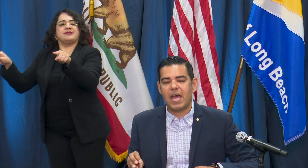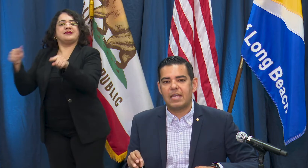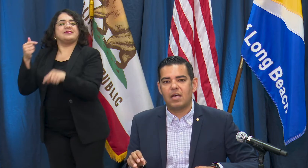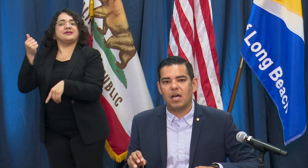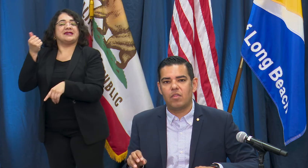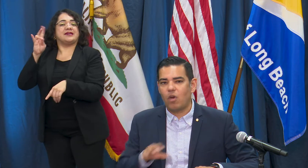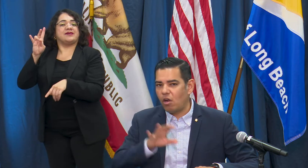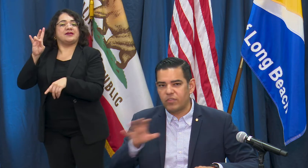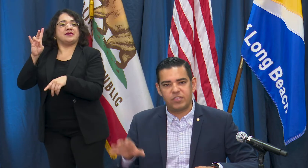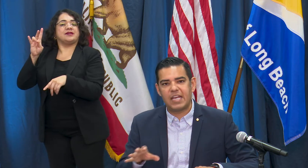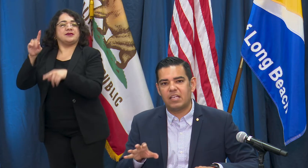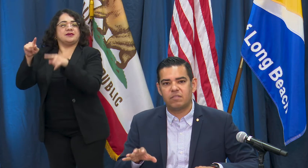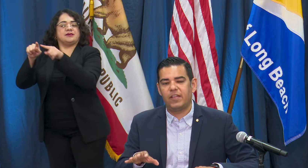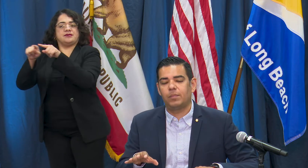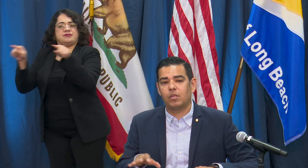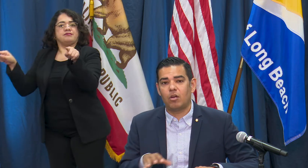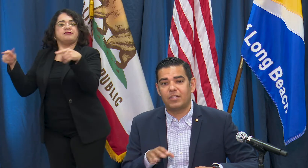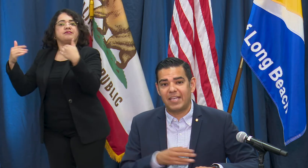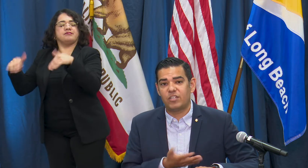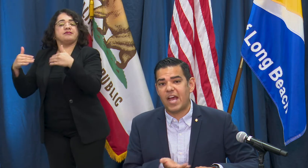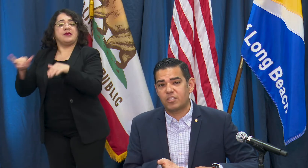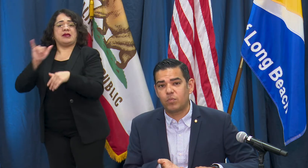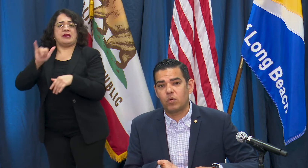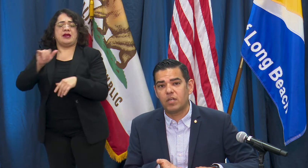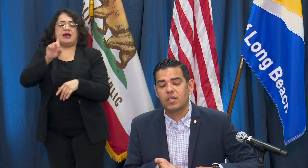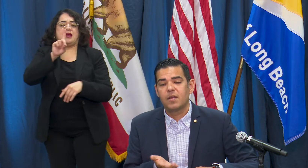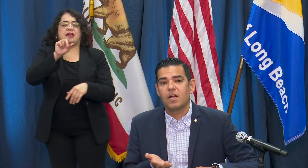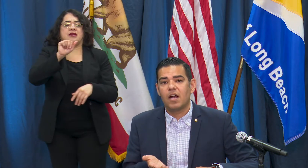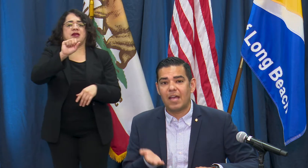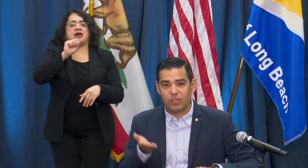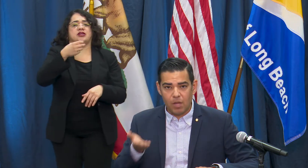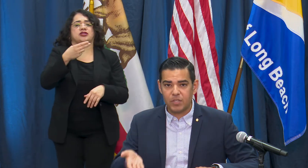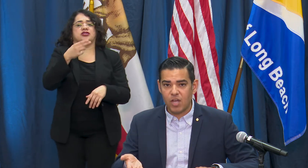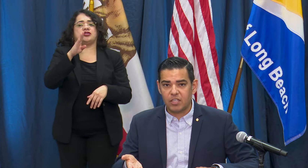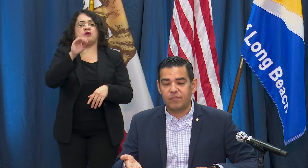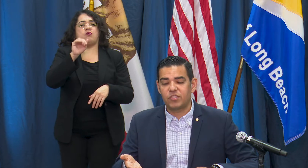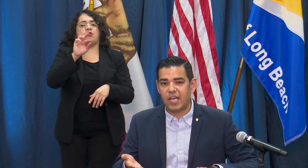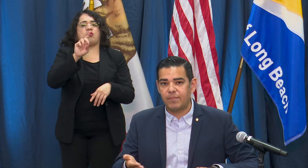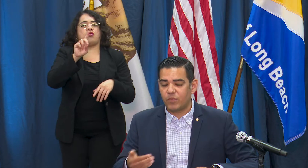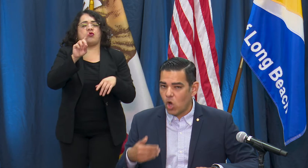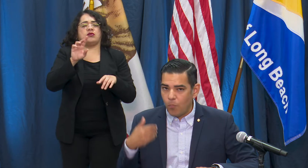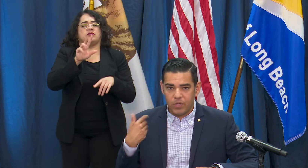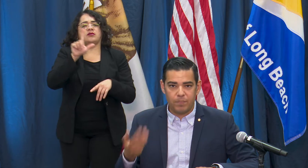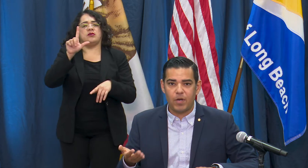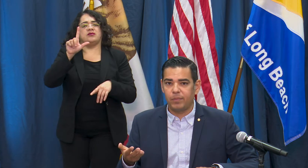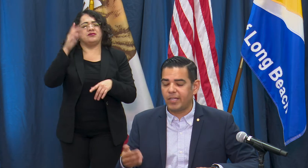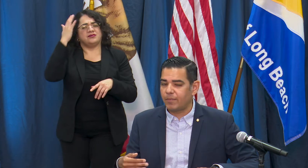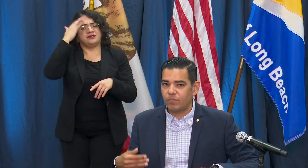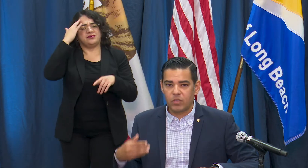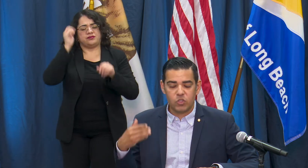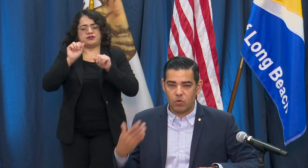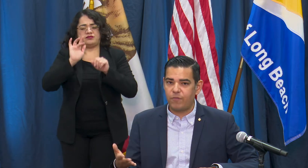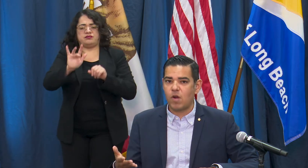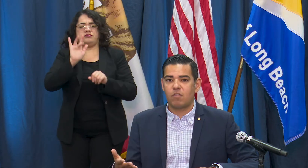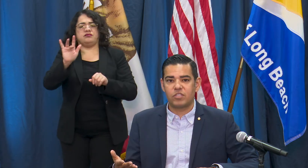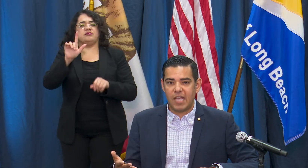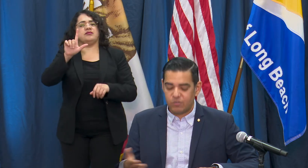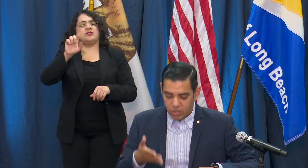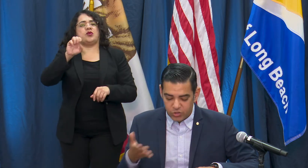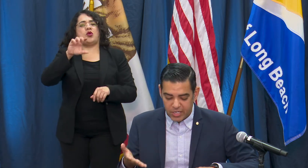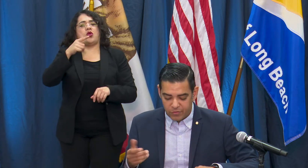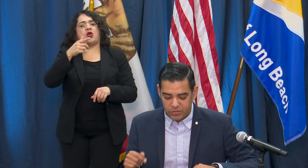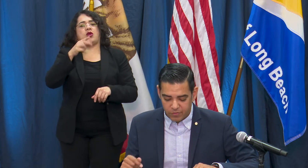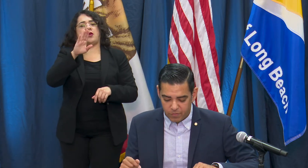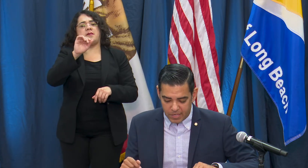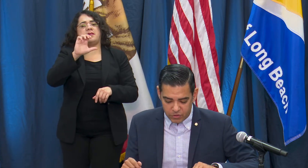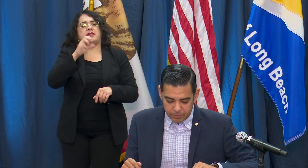know that all this data is available on our data dashboard at the longbeach.gov site, open to the public 24 hours a day, so you